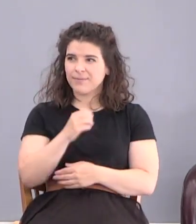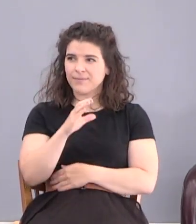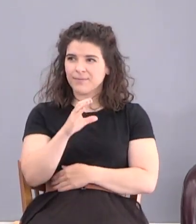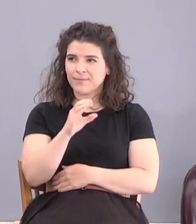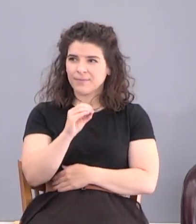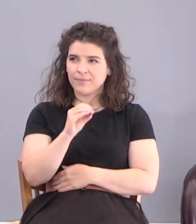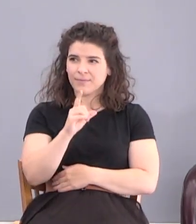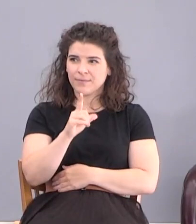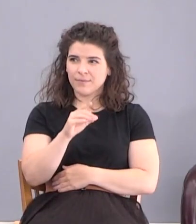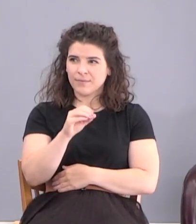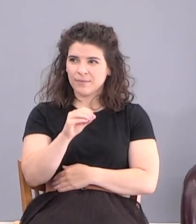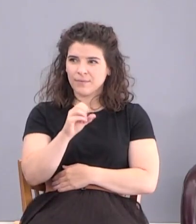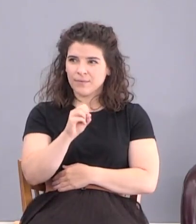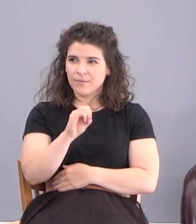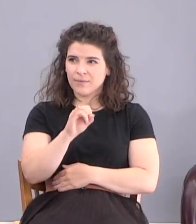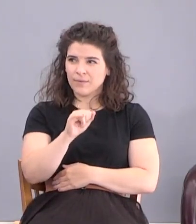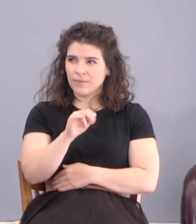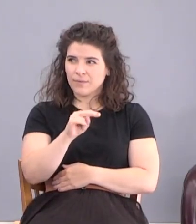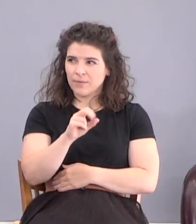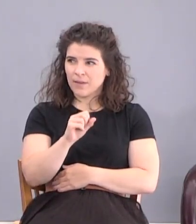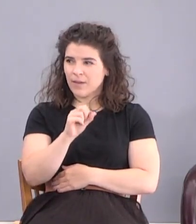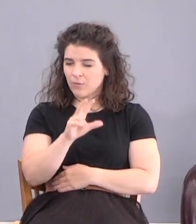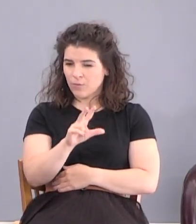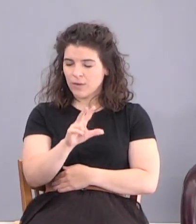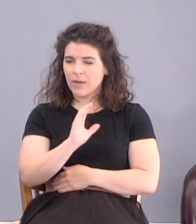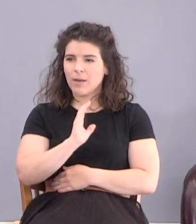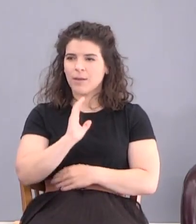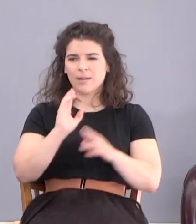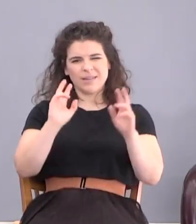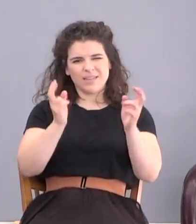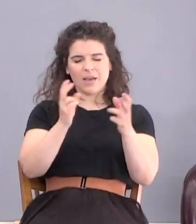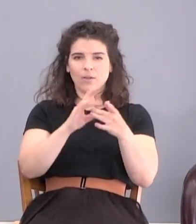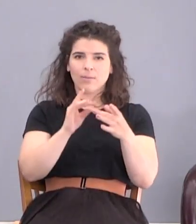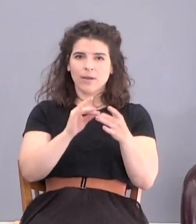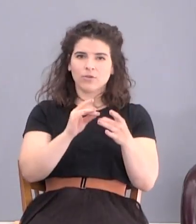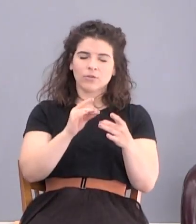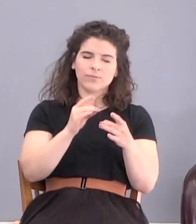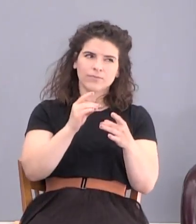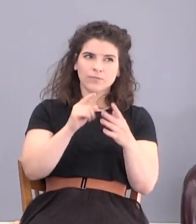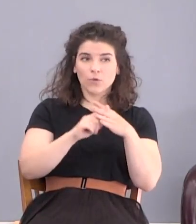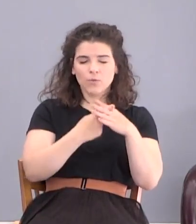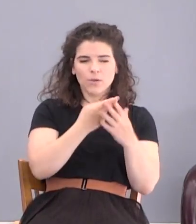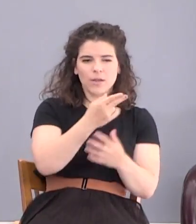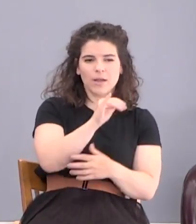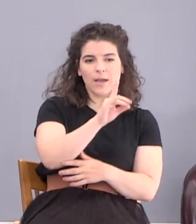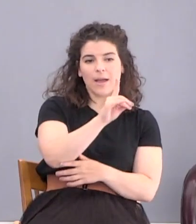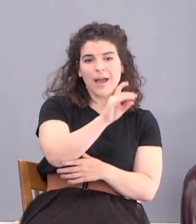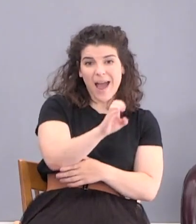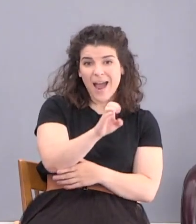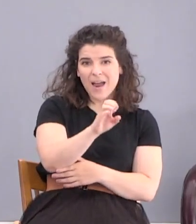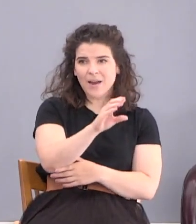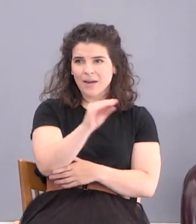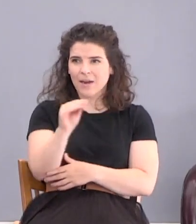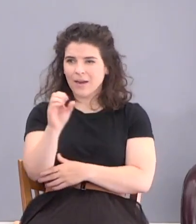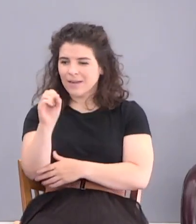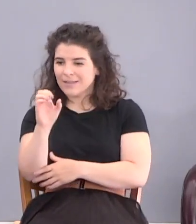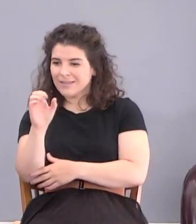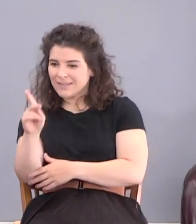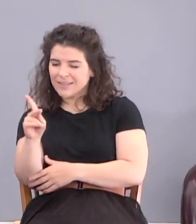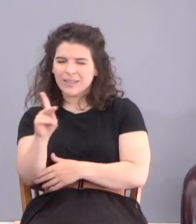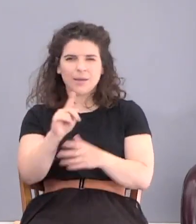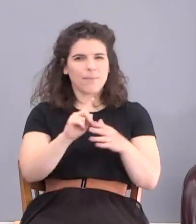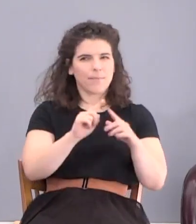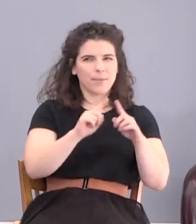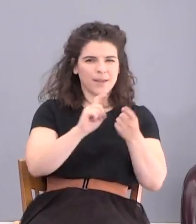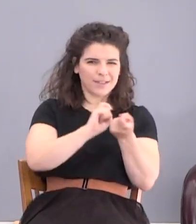3, what I want to do here, I titled the message originally Hide and Seek, and then I just said, well, let's make it Hid and Seek, because that hid is the word used in